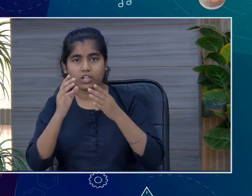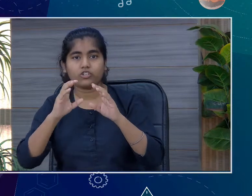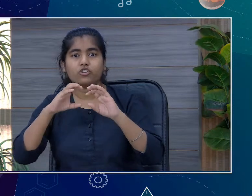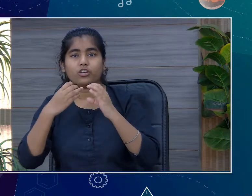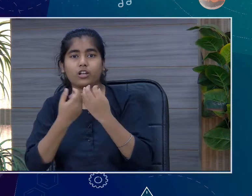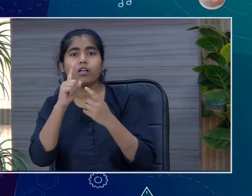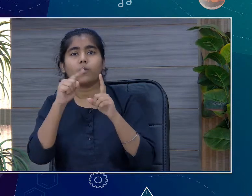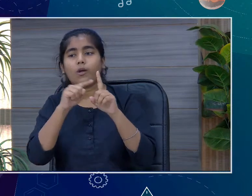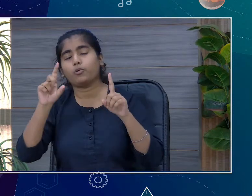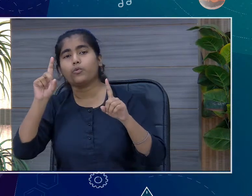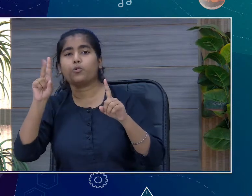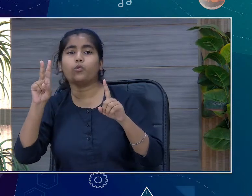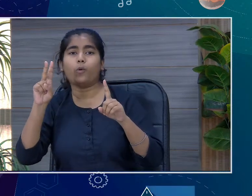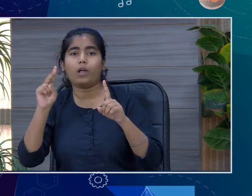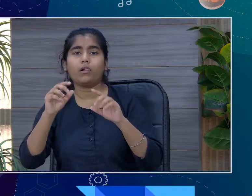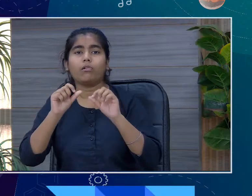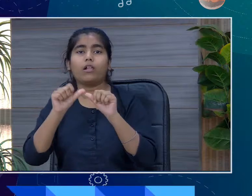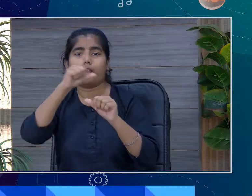12 respectively